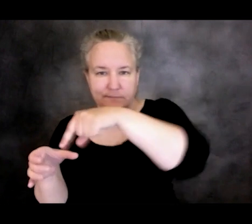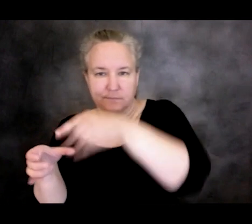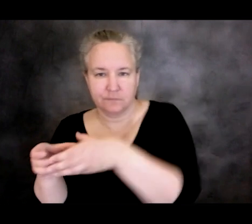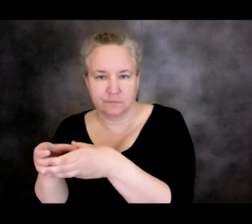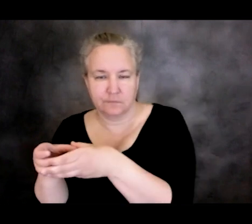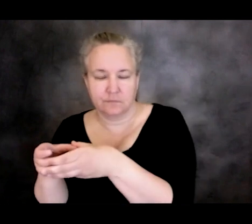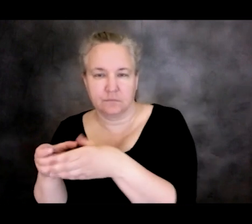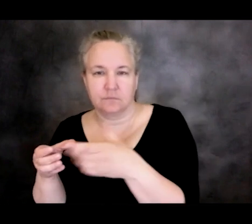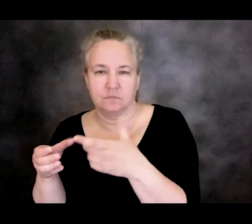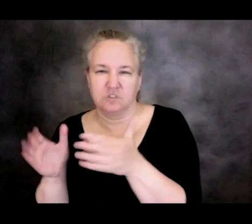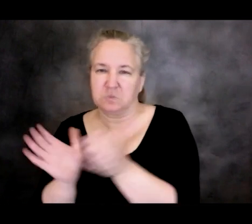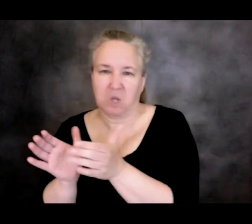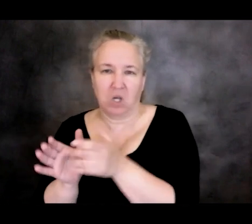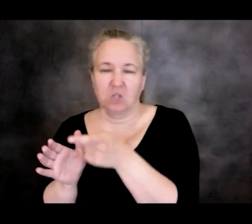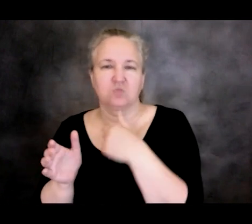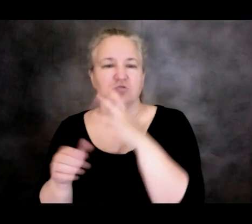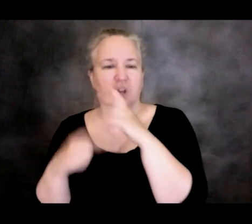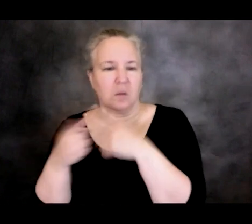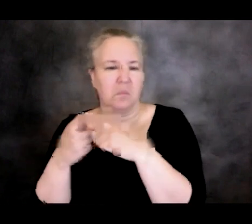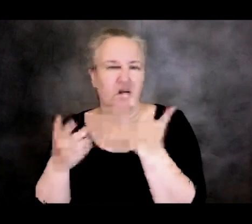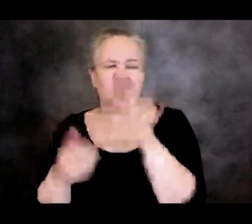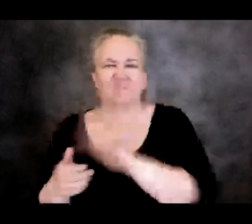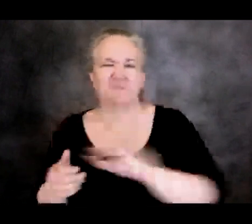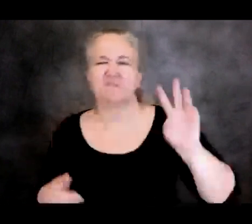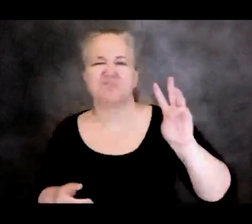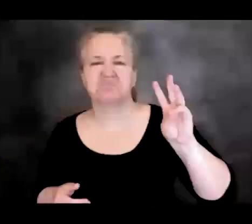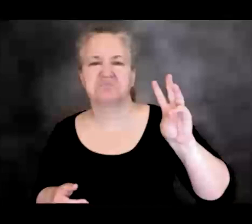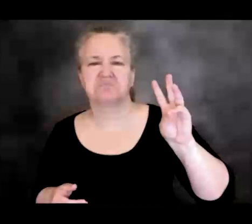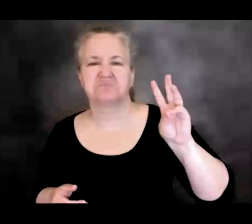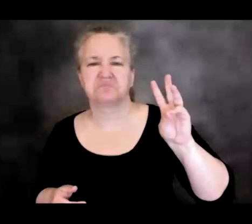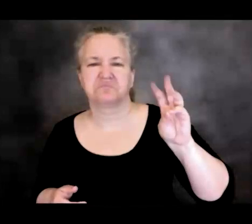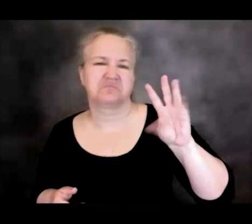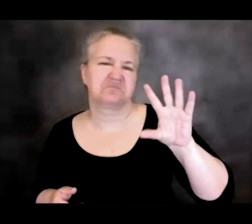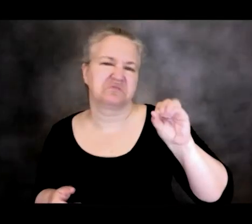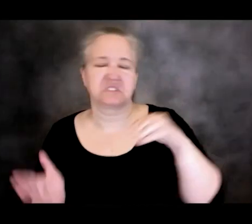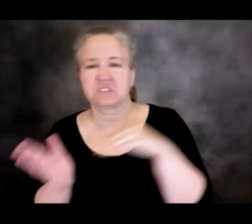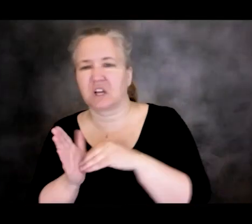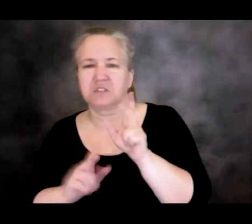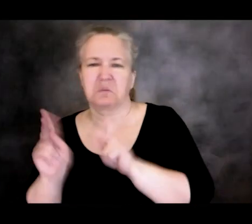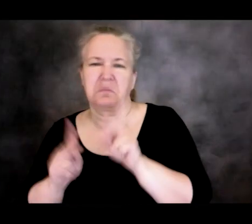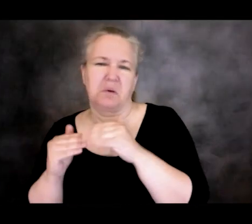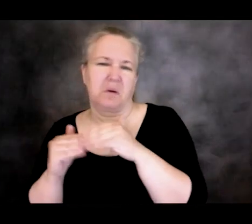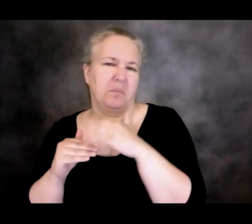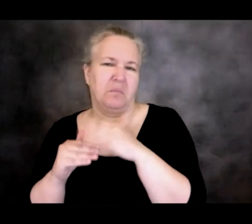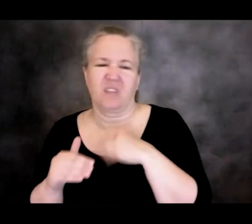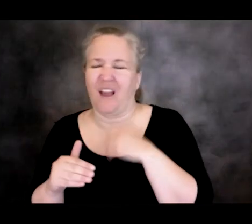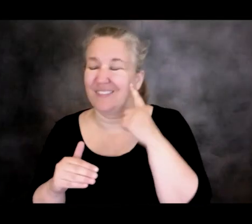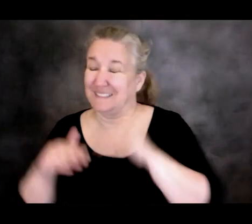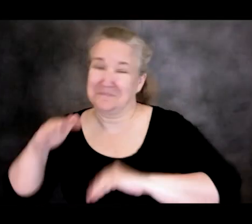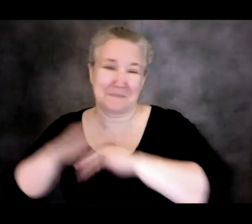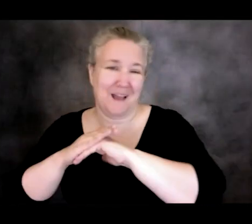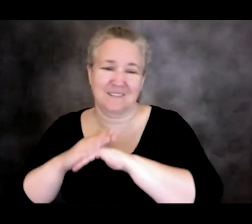about somewhere in the area now of 650,000 or more. I think that at the most